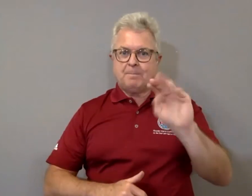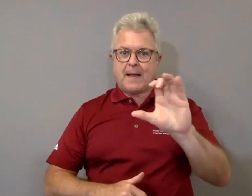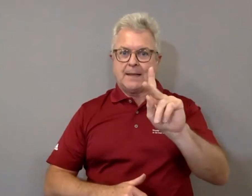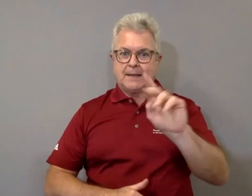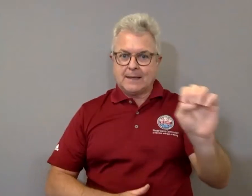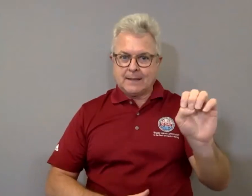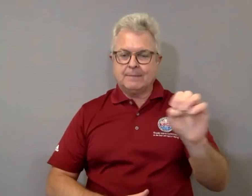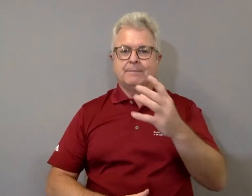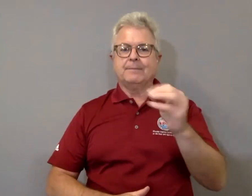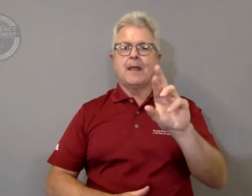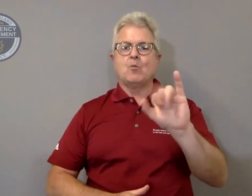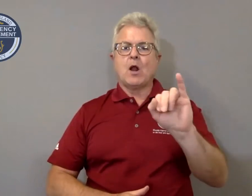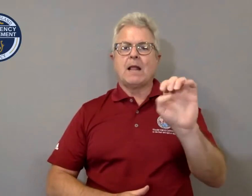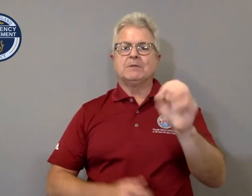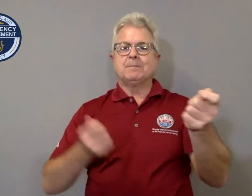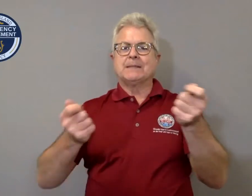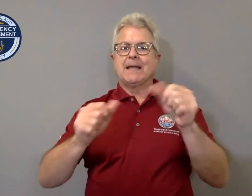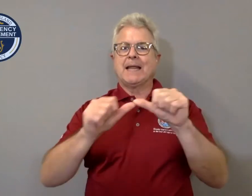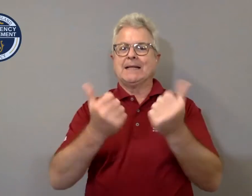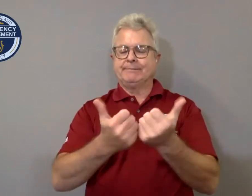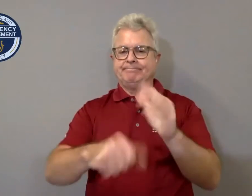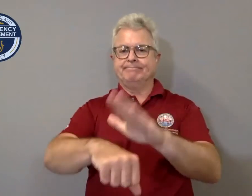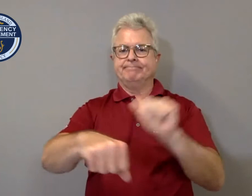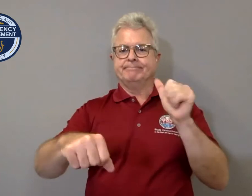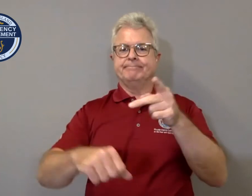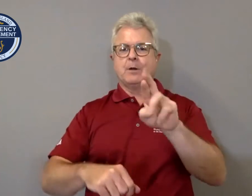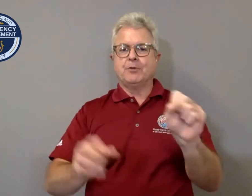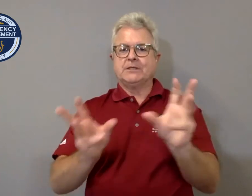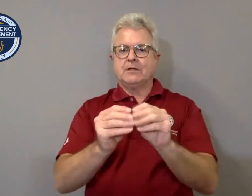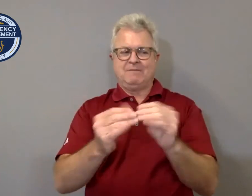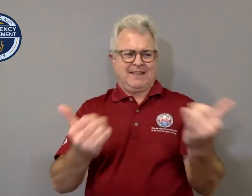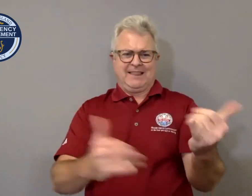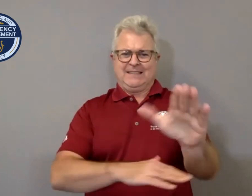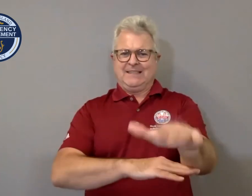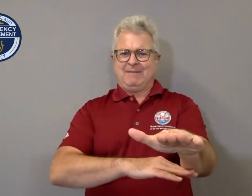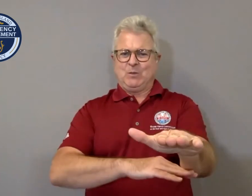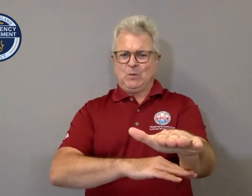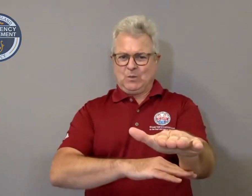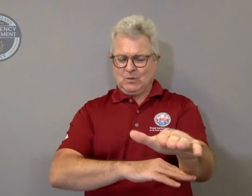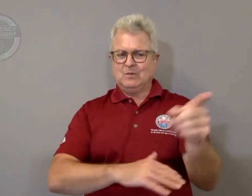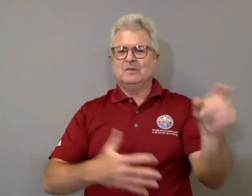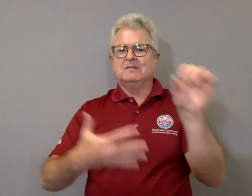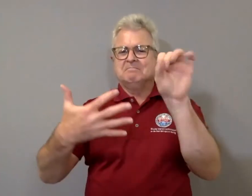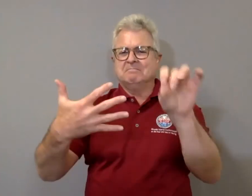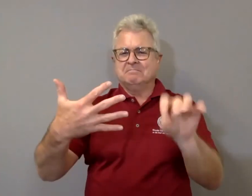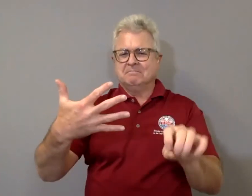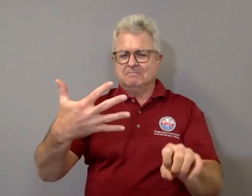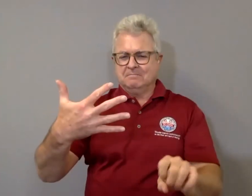But now, Governor McKee and the Rhode Island Emergency Management had a press conference